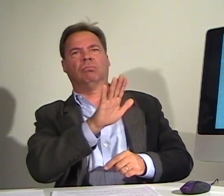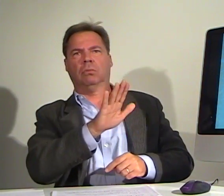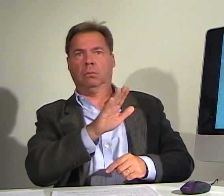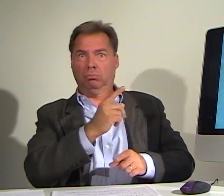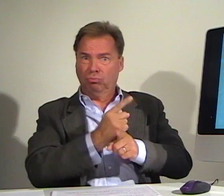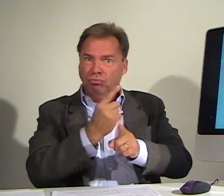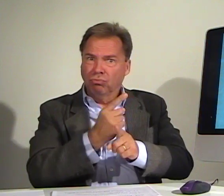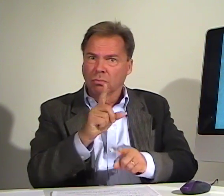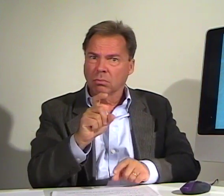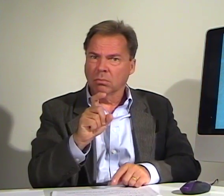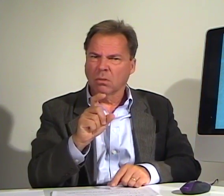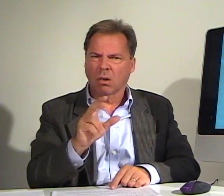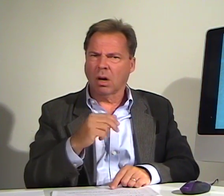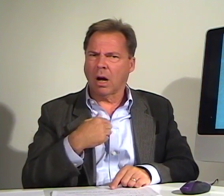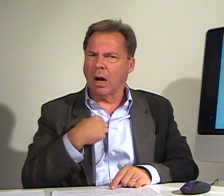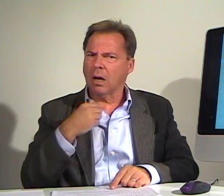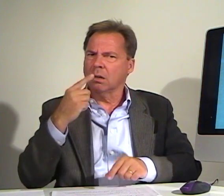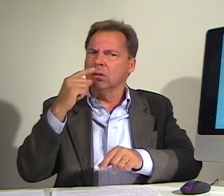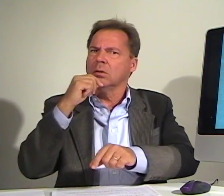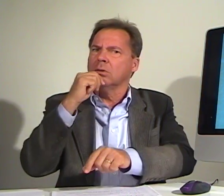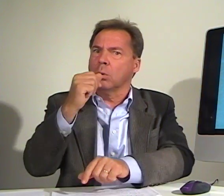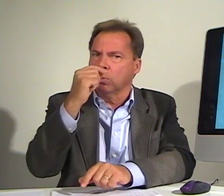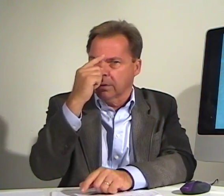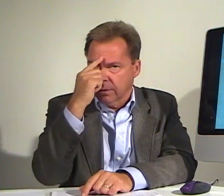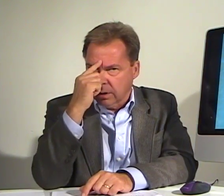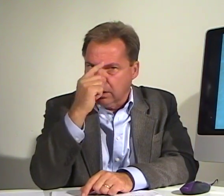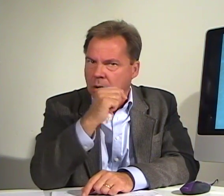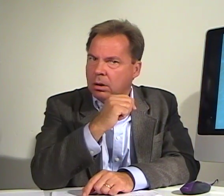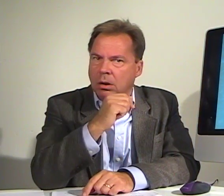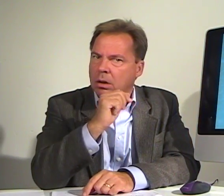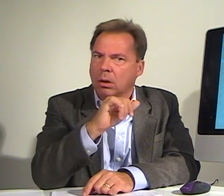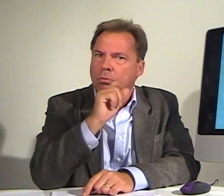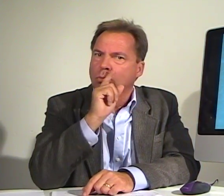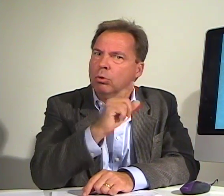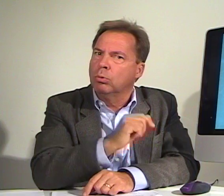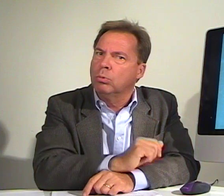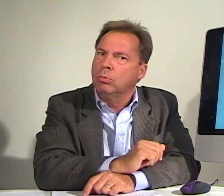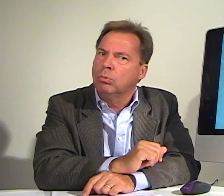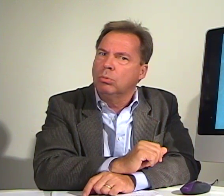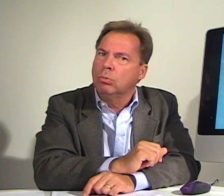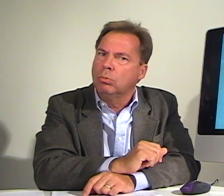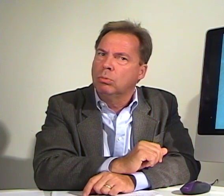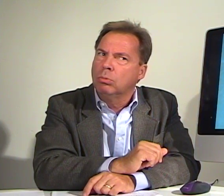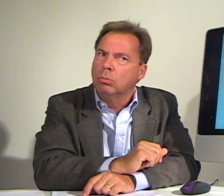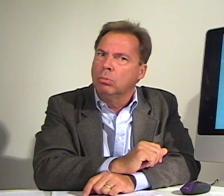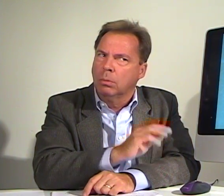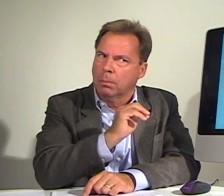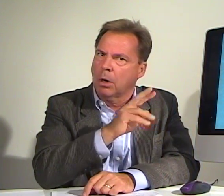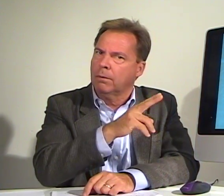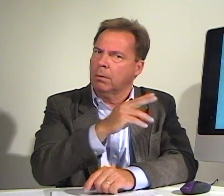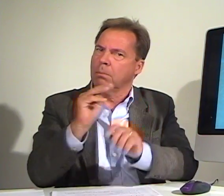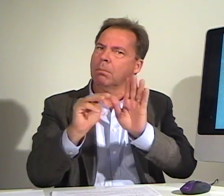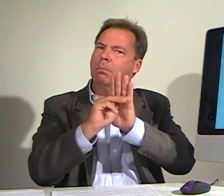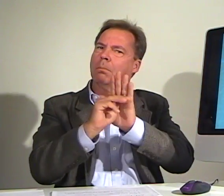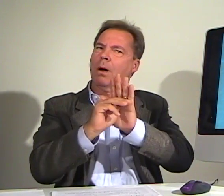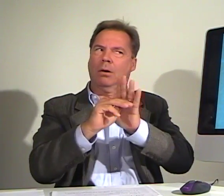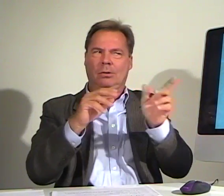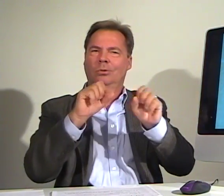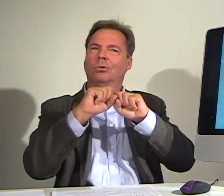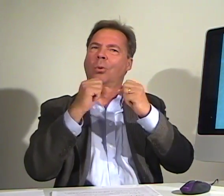where we meet a hearing person who doesn't sign, deaf people don't necessarily feel good about it but accept it. I don't think that necessarily has